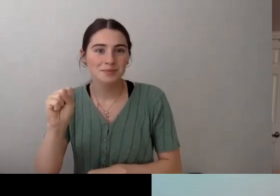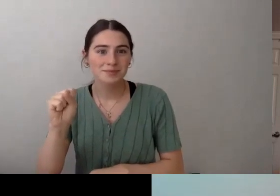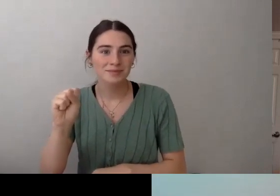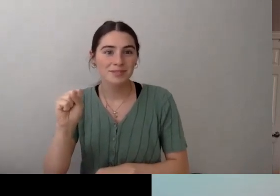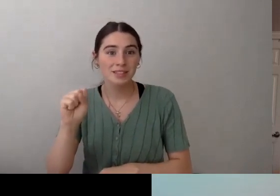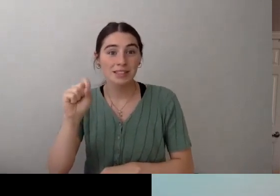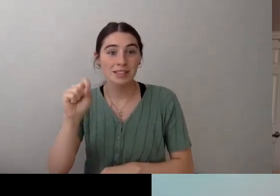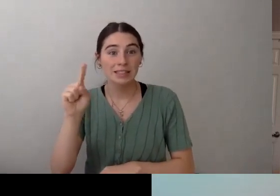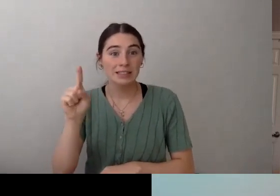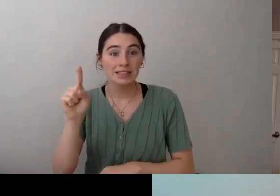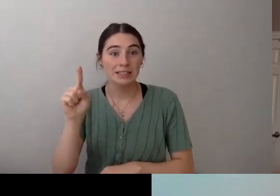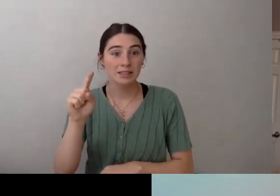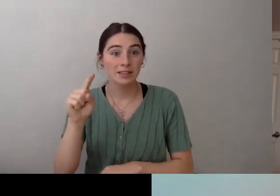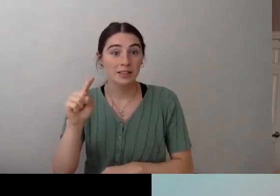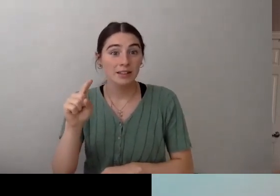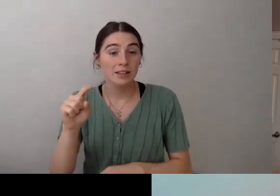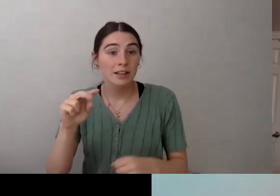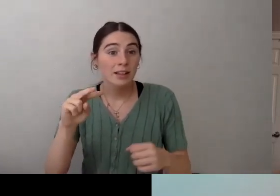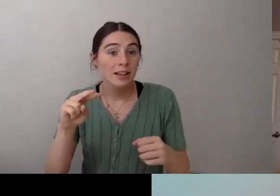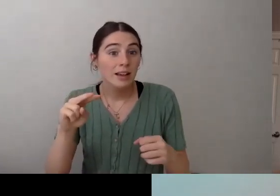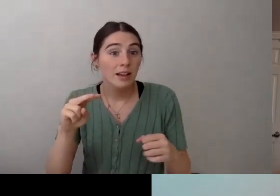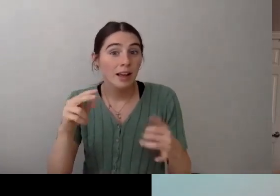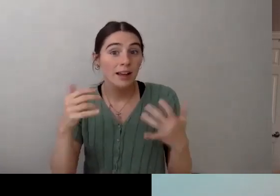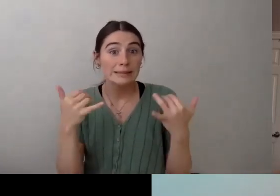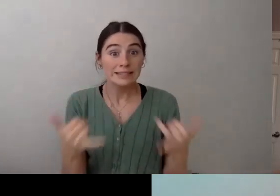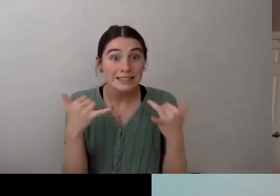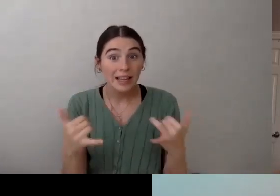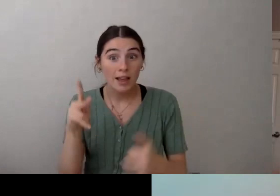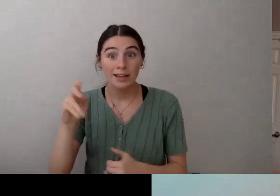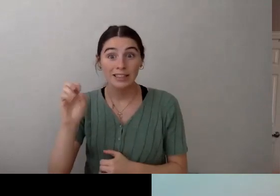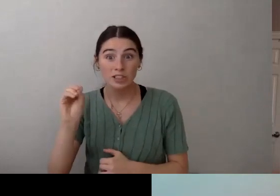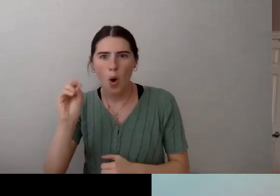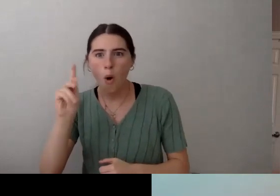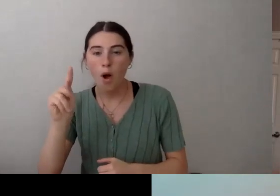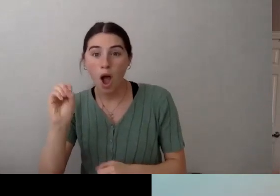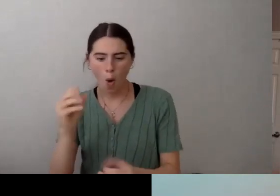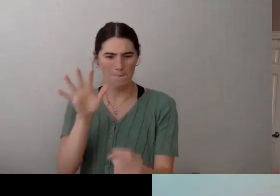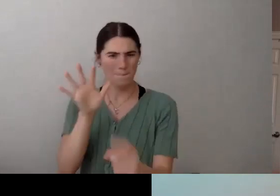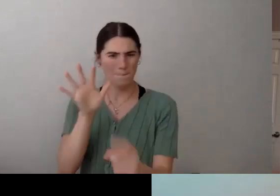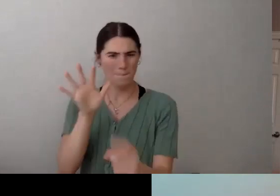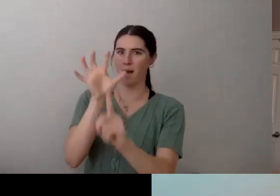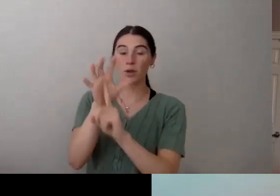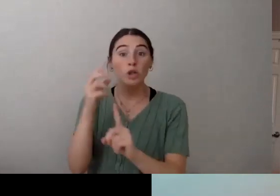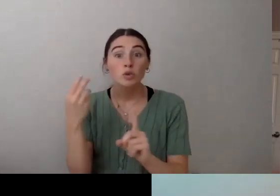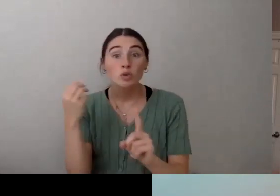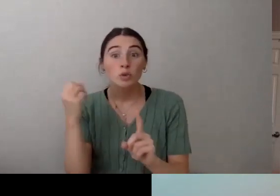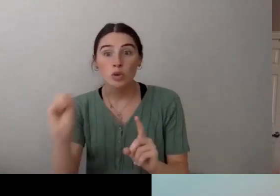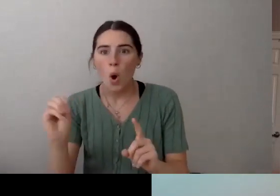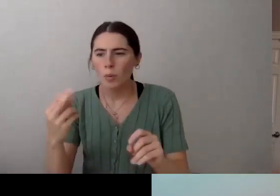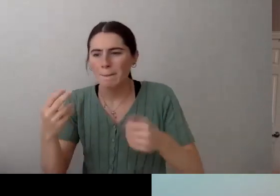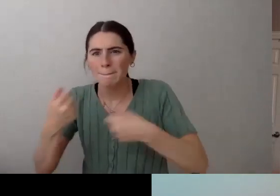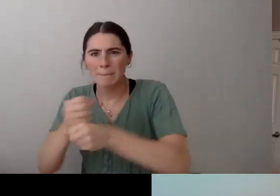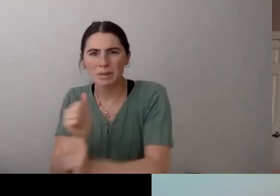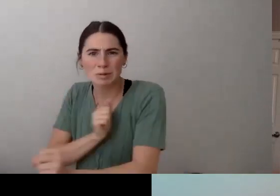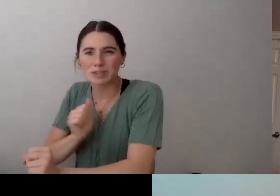Yeah, okay, that's the zoodles. And these days, keto is so popular, you can find them already made in almost